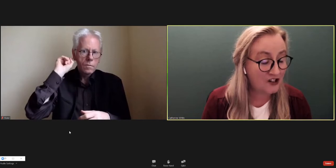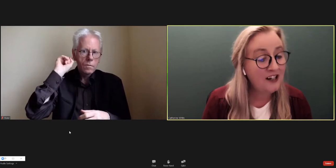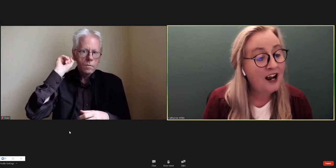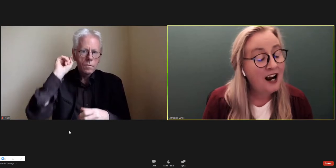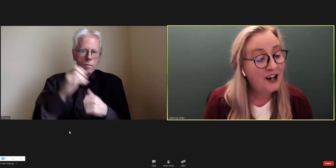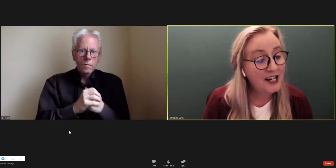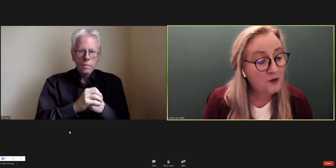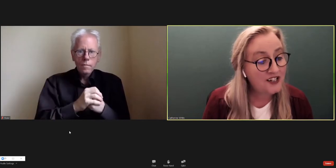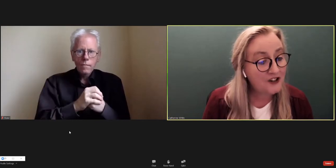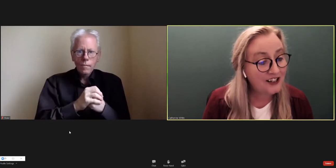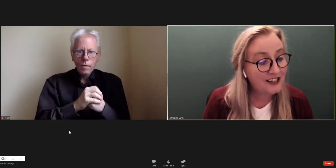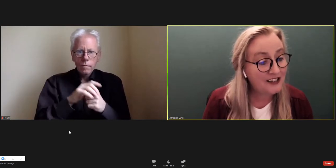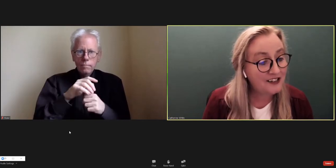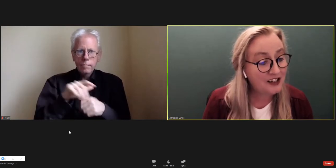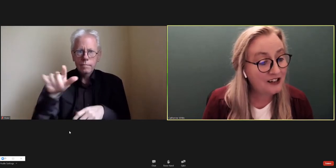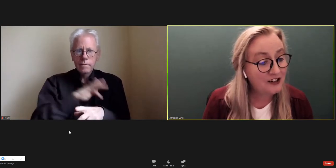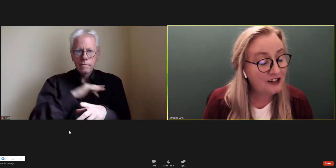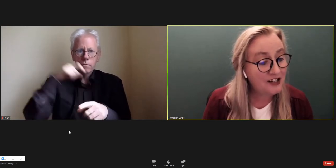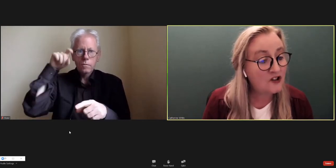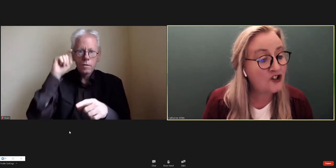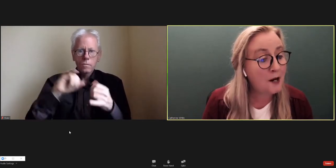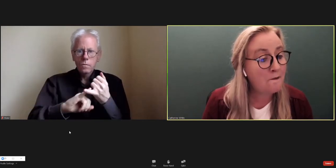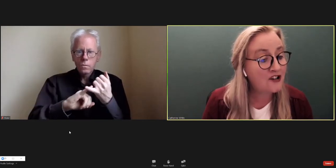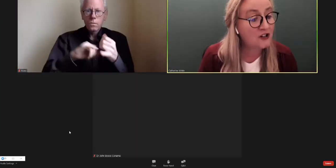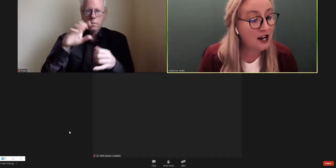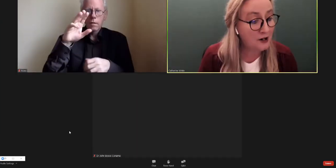presentation. Our next presenter is Dr. John Bosco Conama.